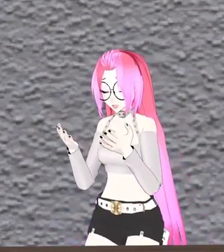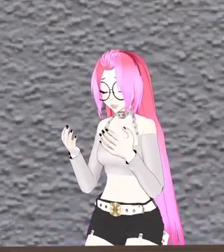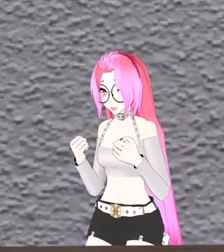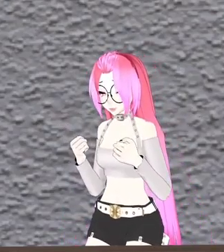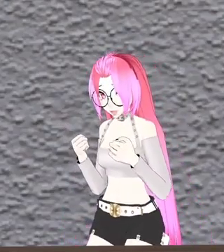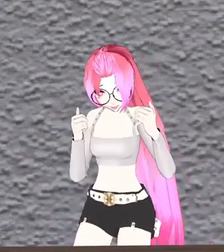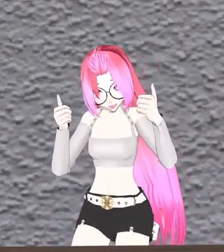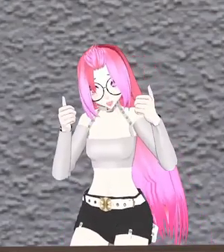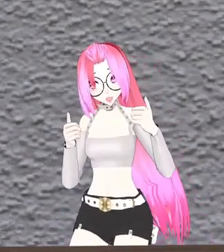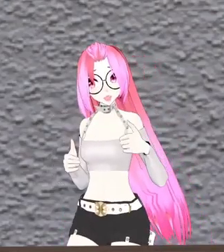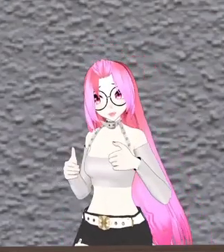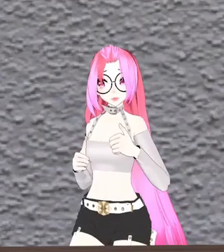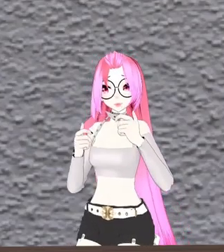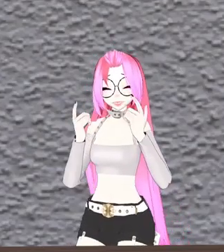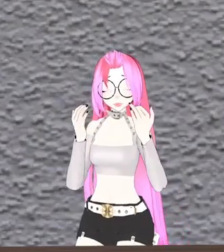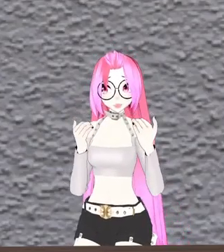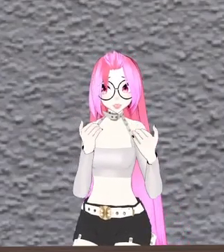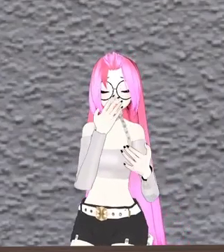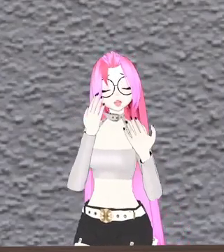question? All right, cool. And now,